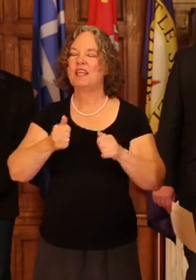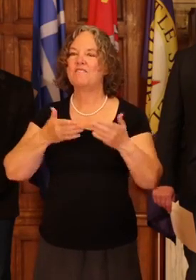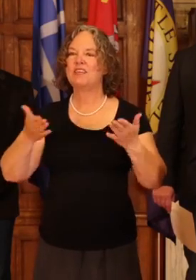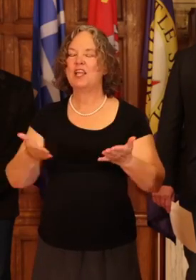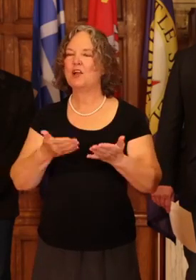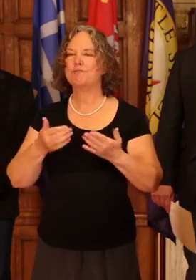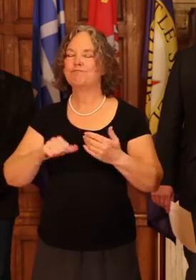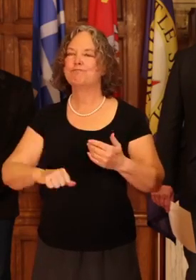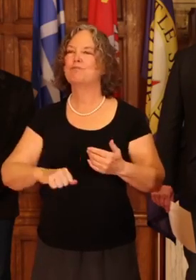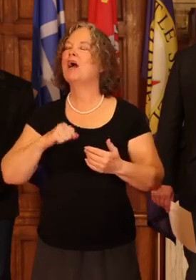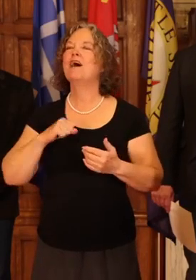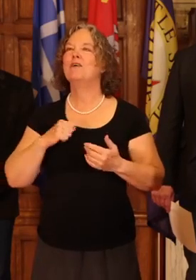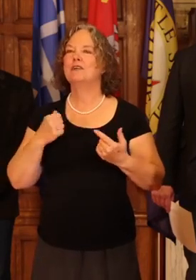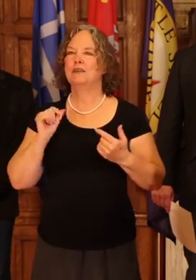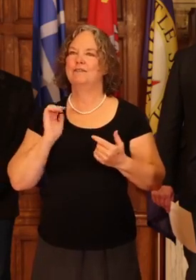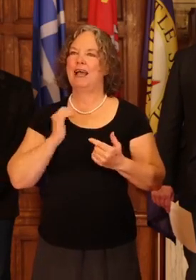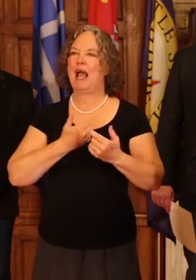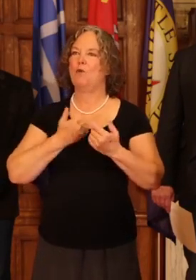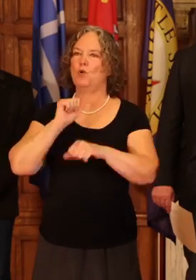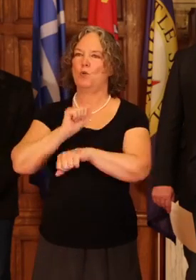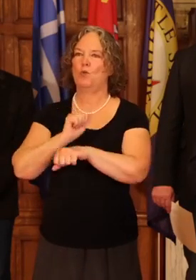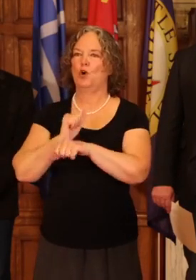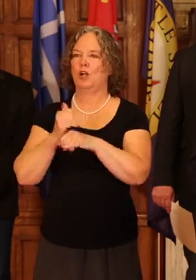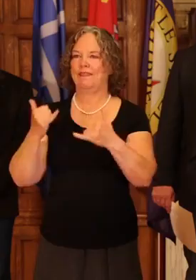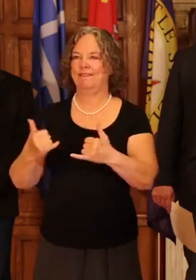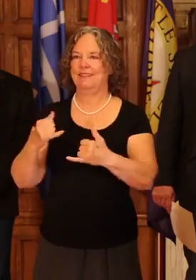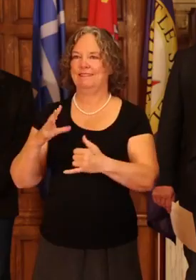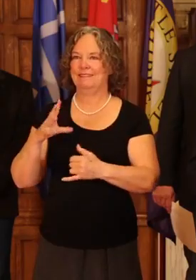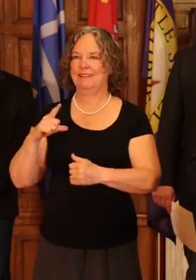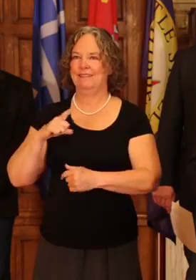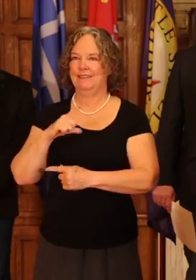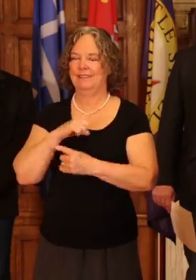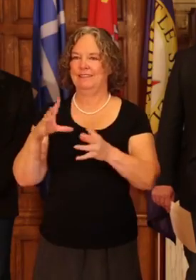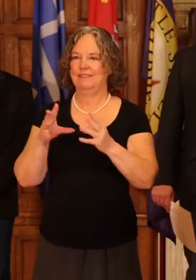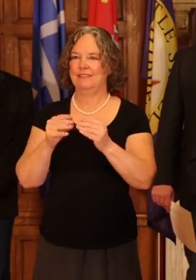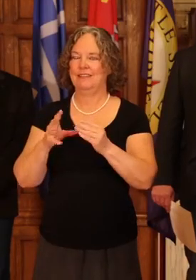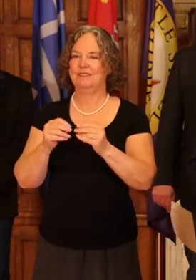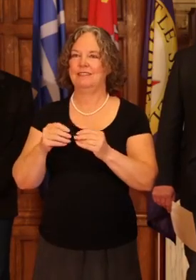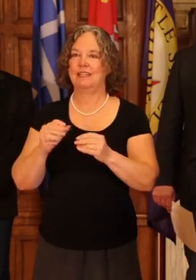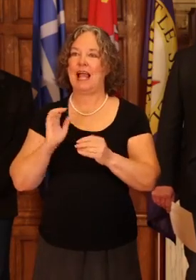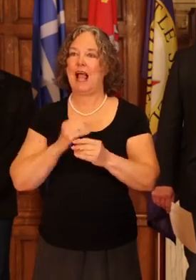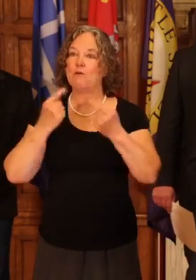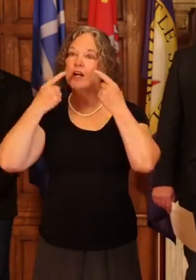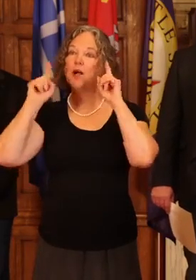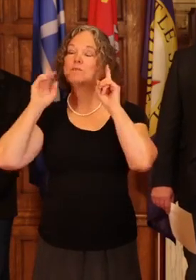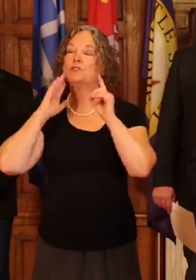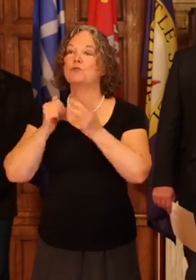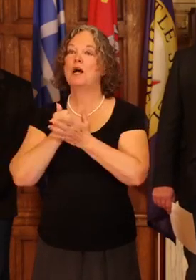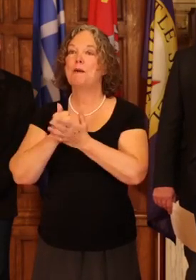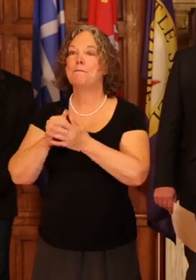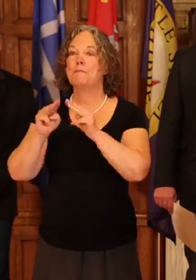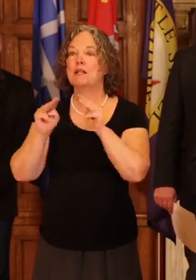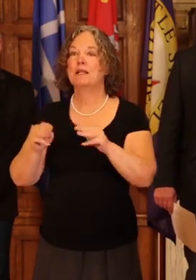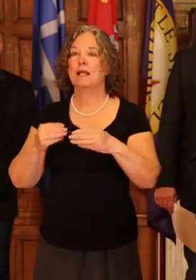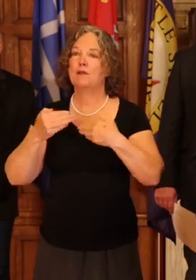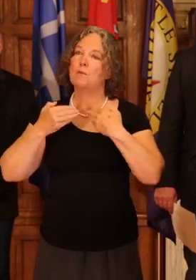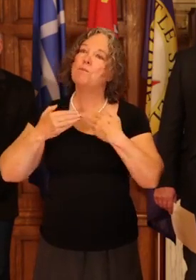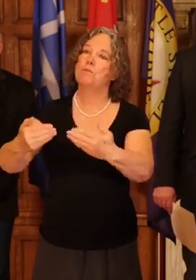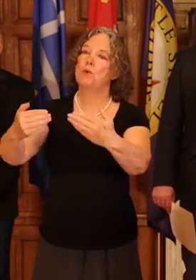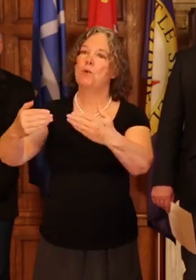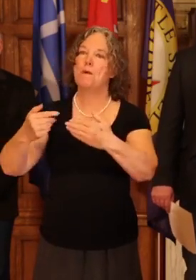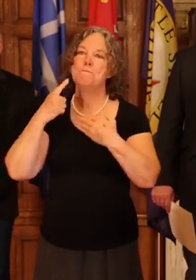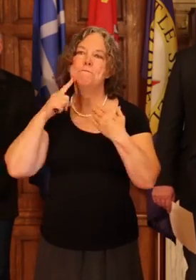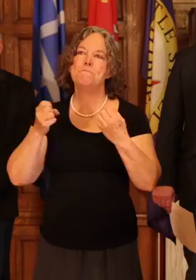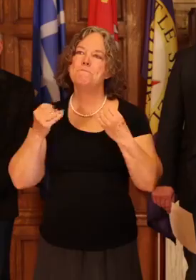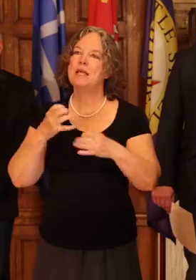heads held high of what we did this session. And these accomplishments will move Montana forward for many years to come. We have a